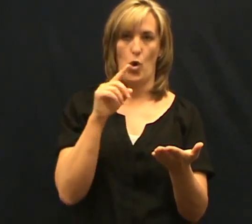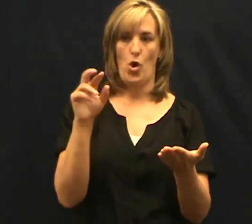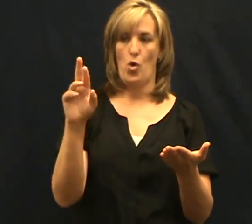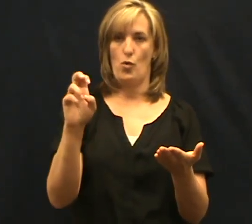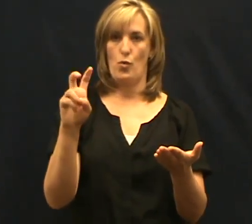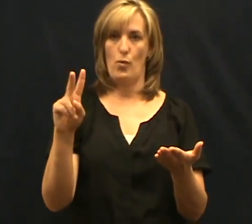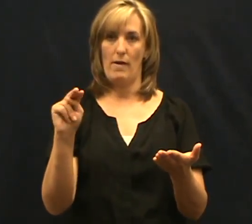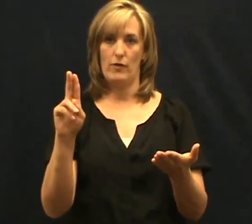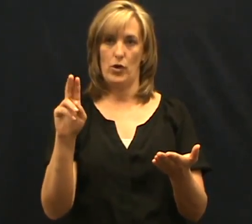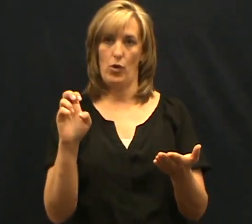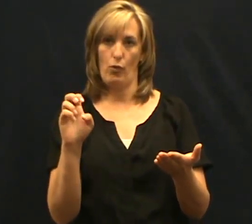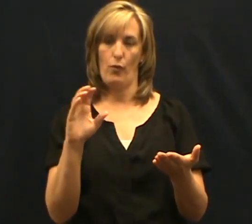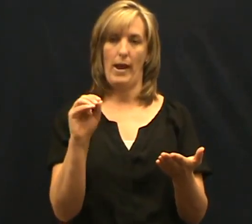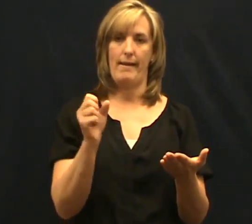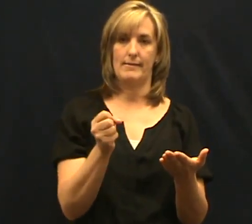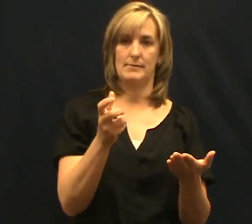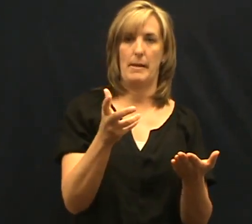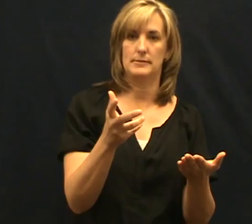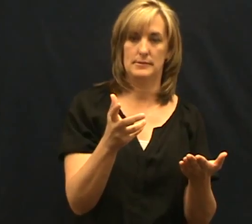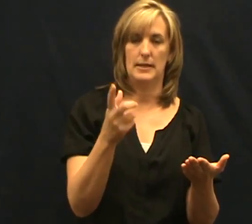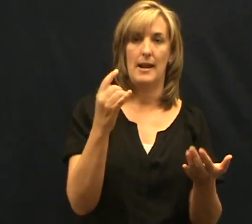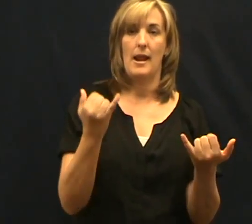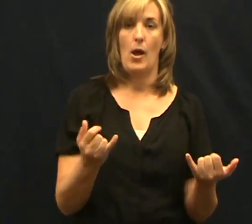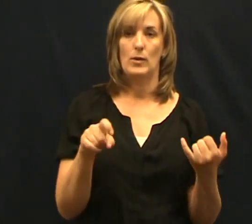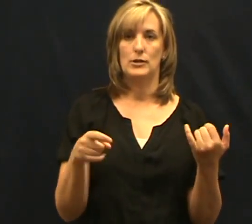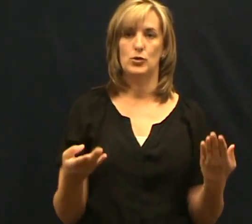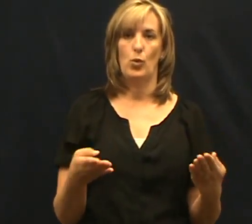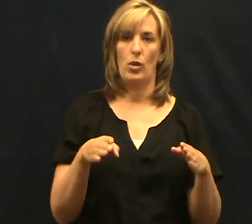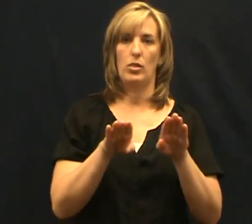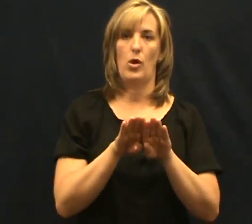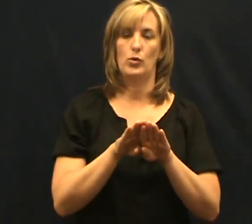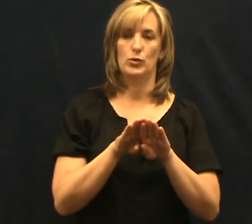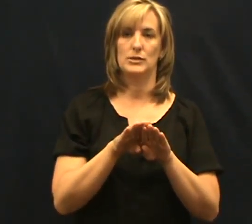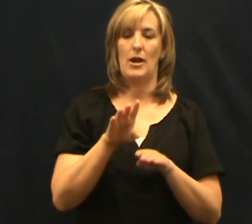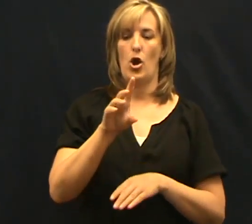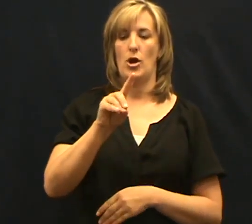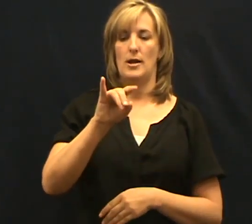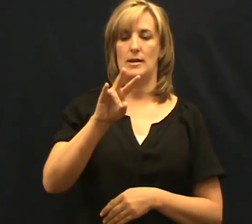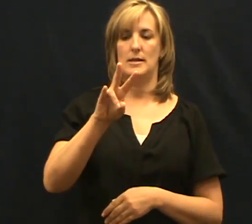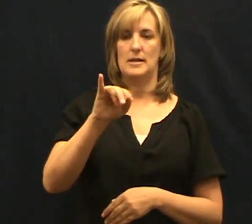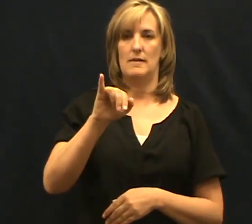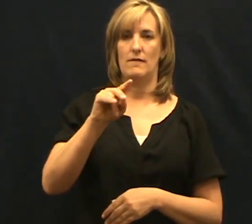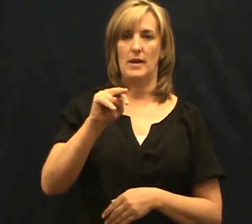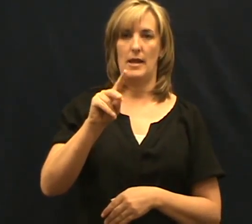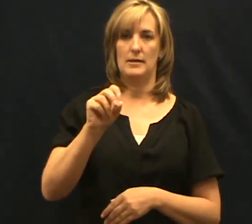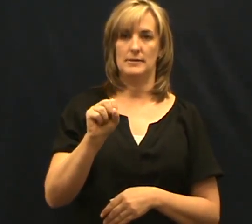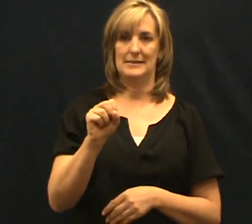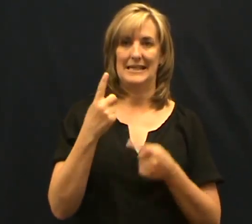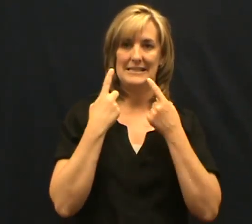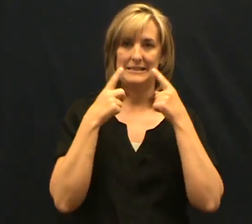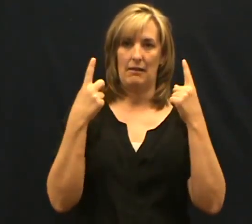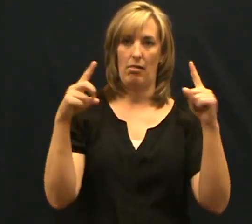close out our dividends declared account. And so remember, dividends declared normally would be a